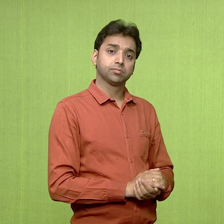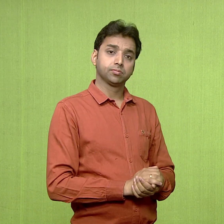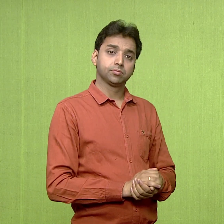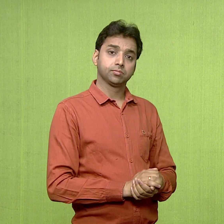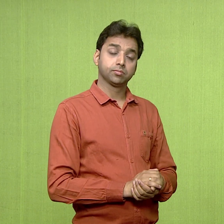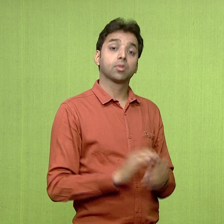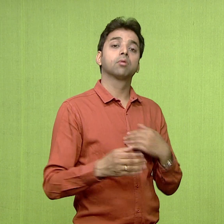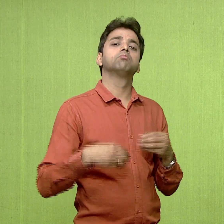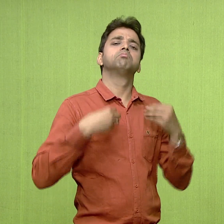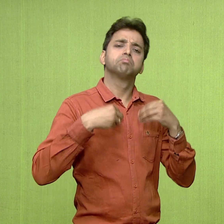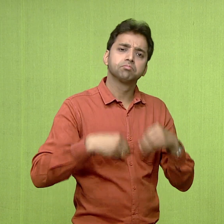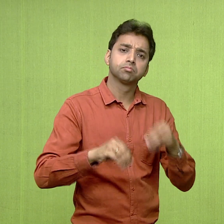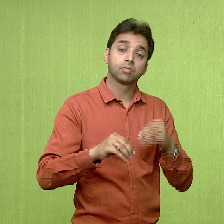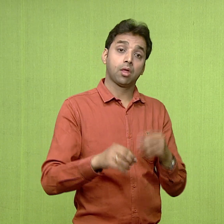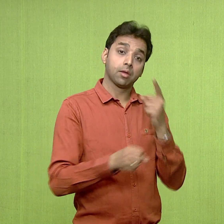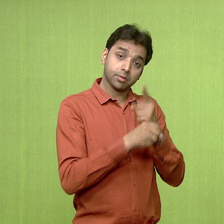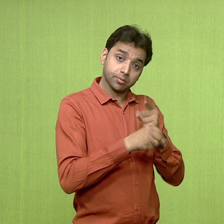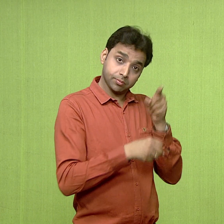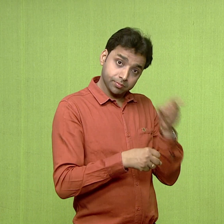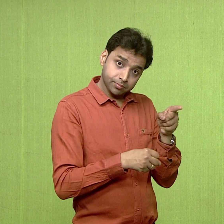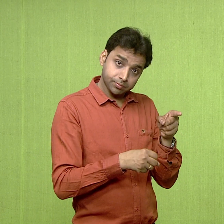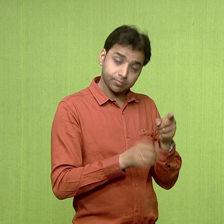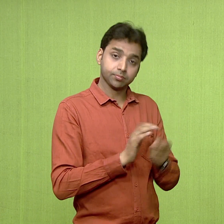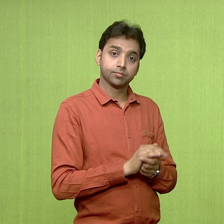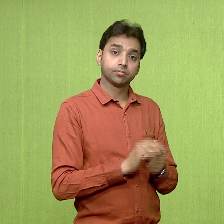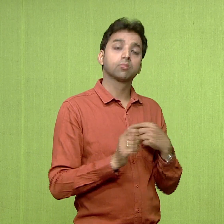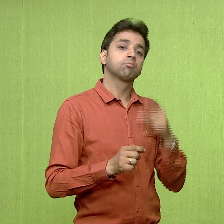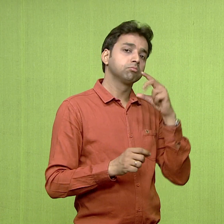was given by teachers called gurus.